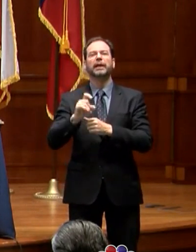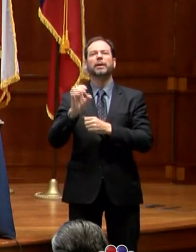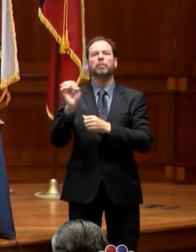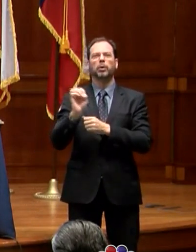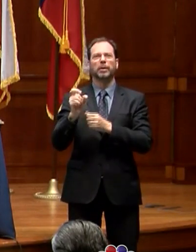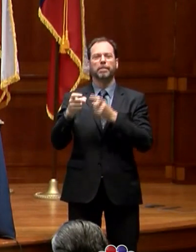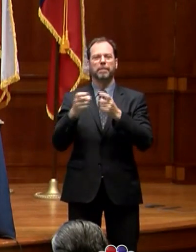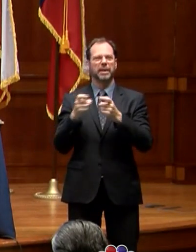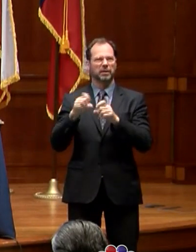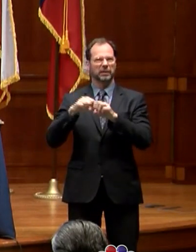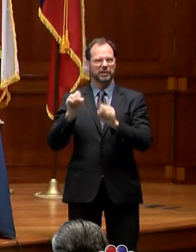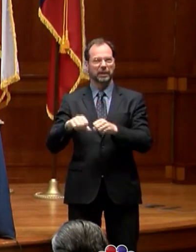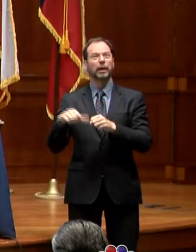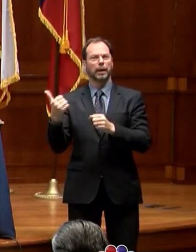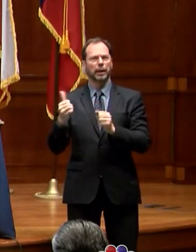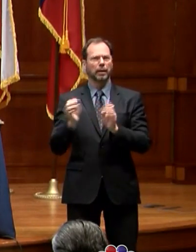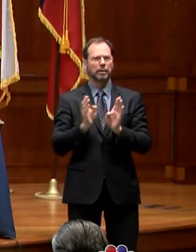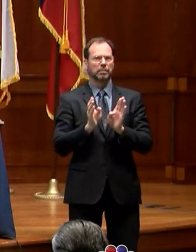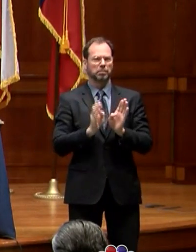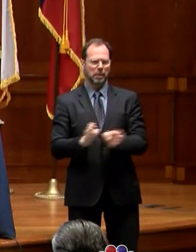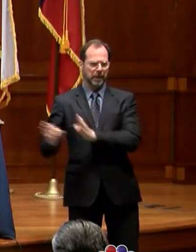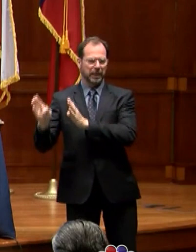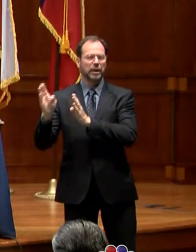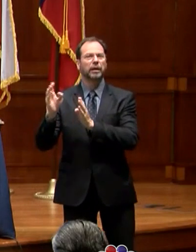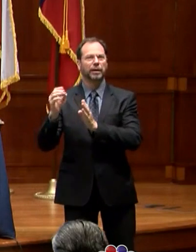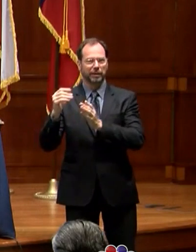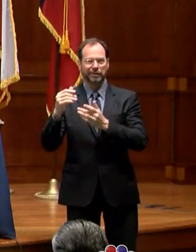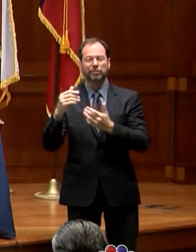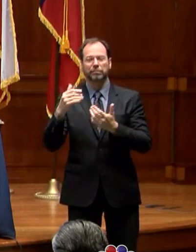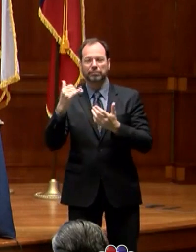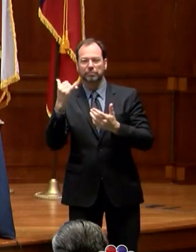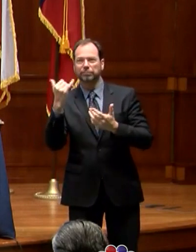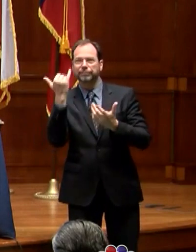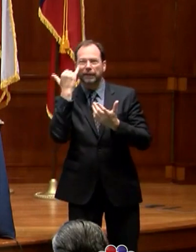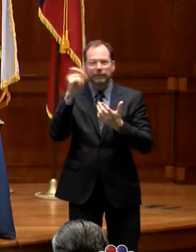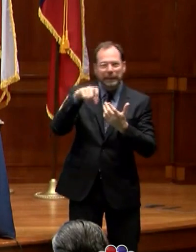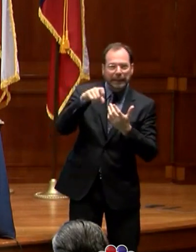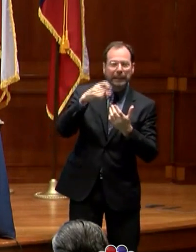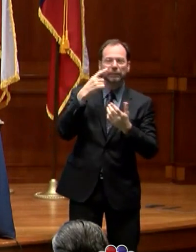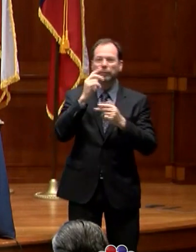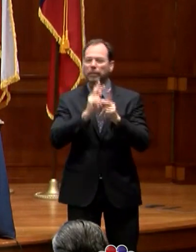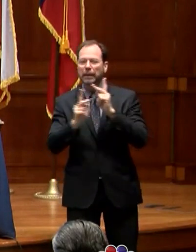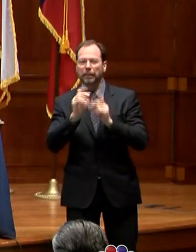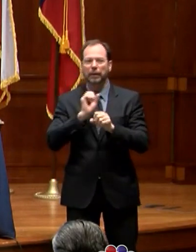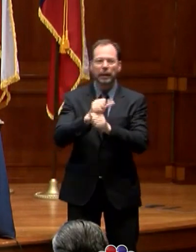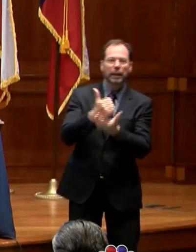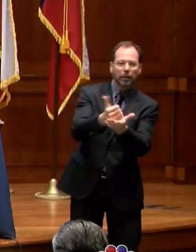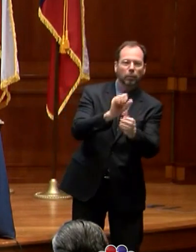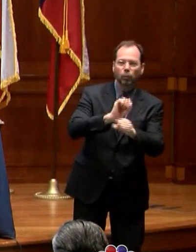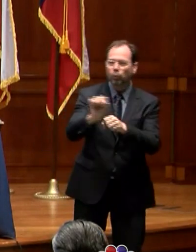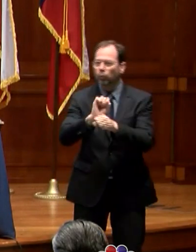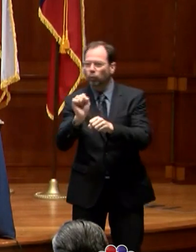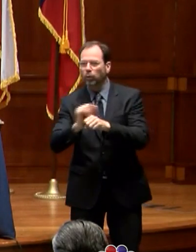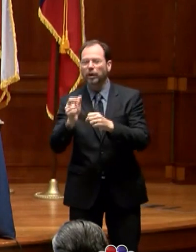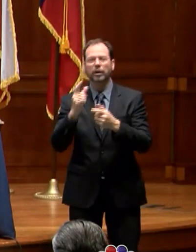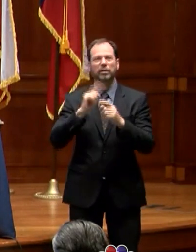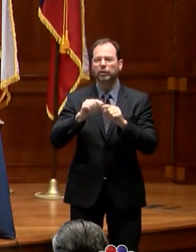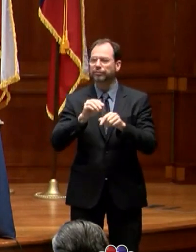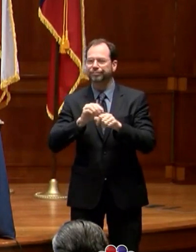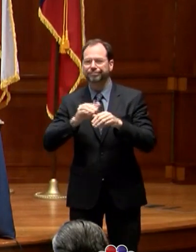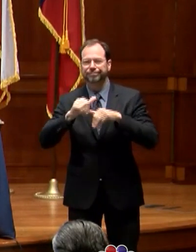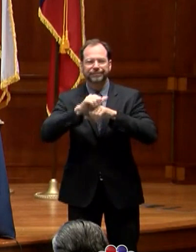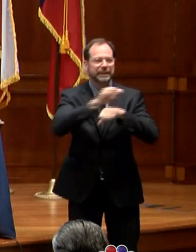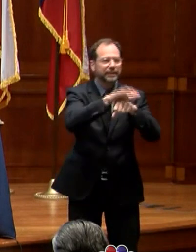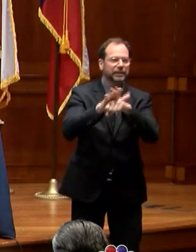has begun the readying for the deployment of all personnel as well as resources to all areas